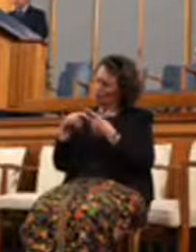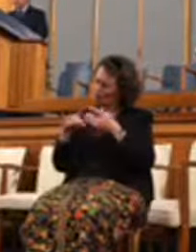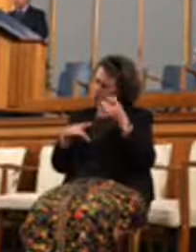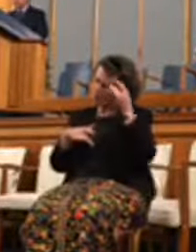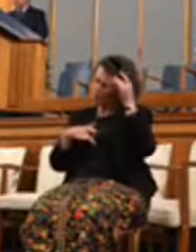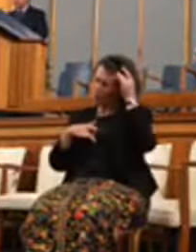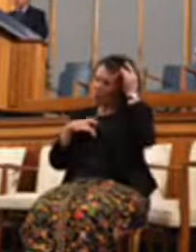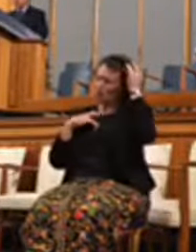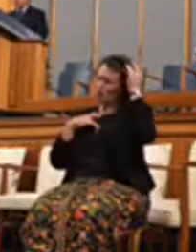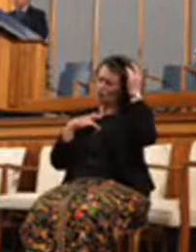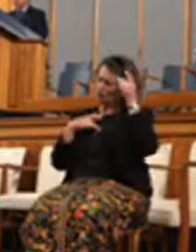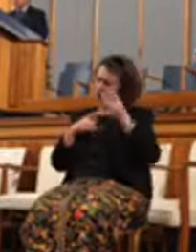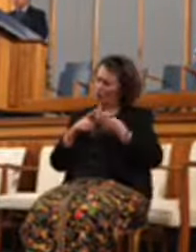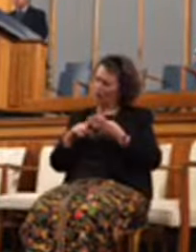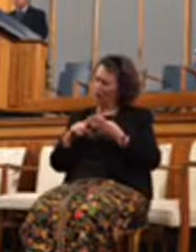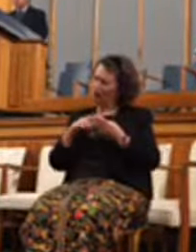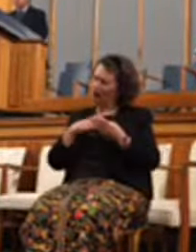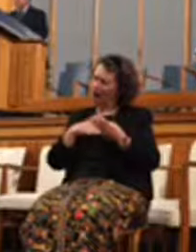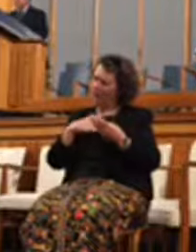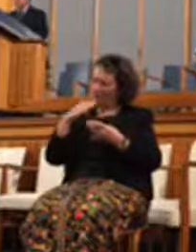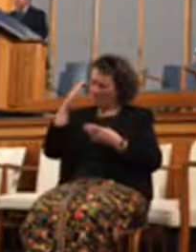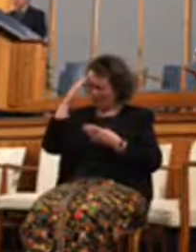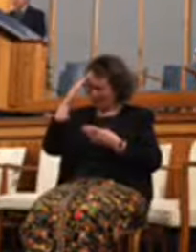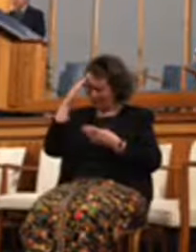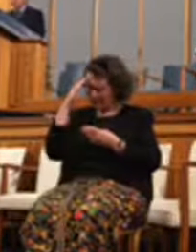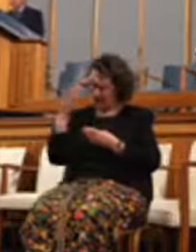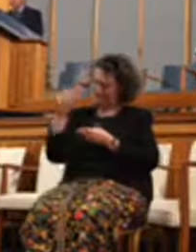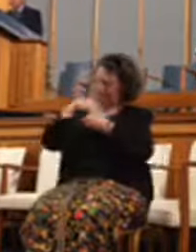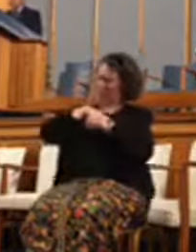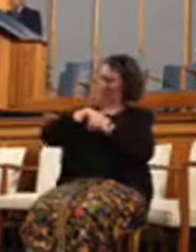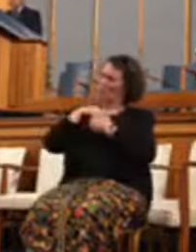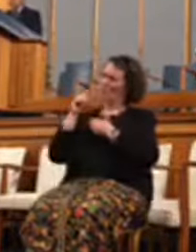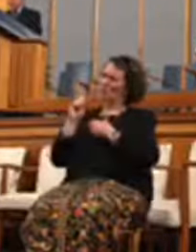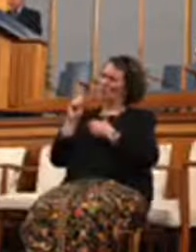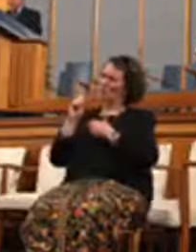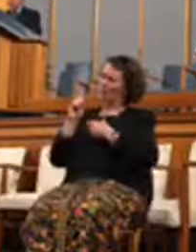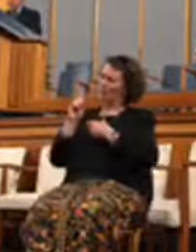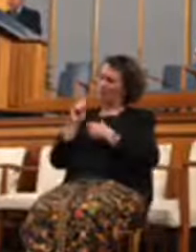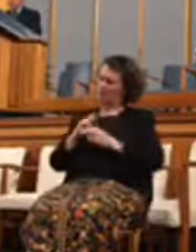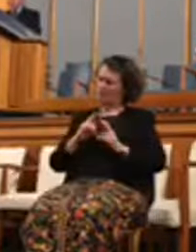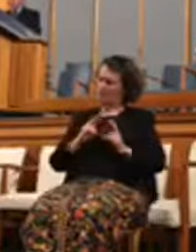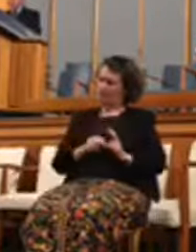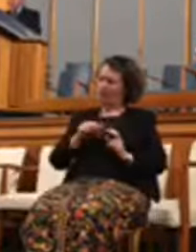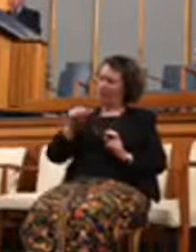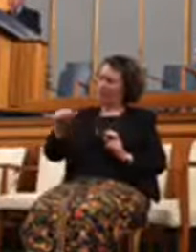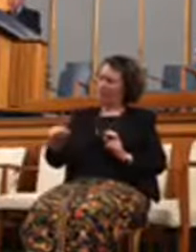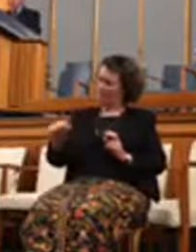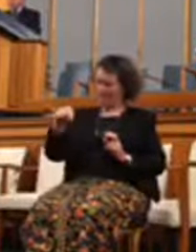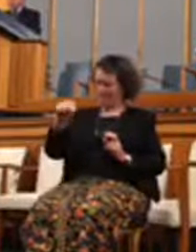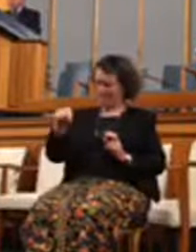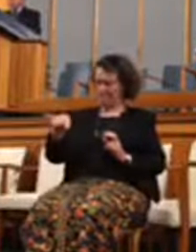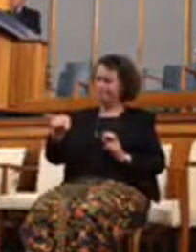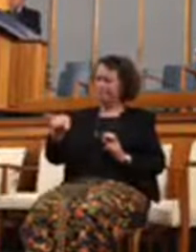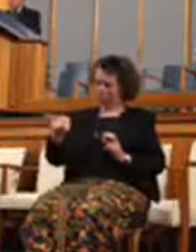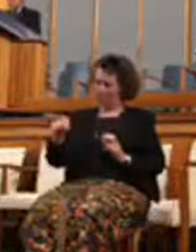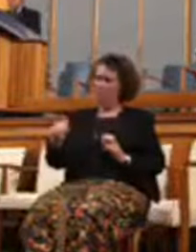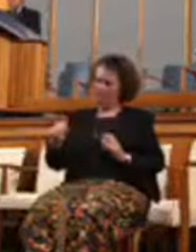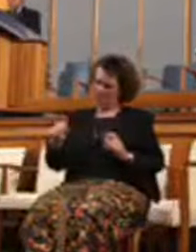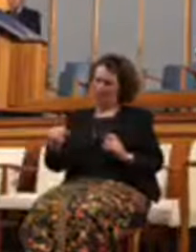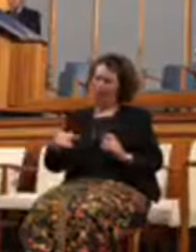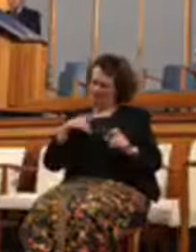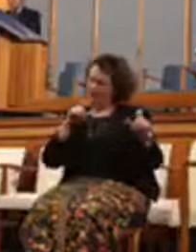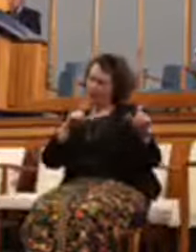conscience, it is implanted that there is life after death. And we pray, Lord, that we will